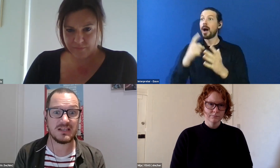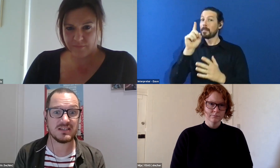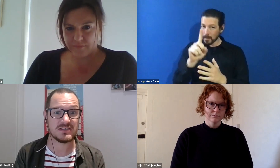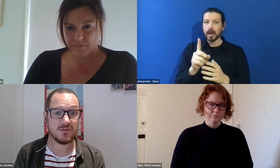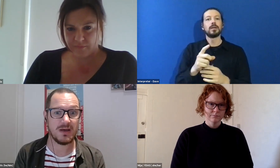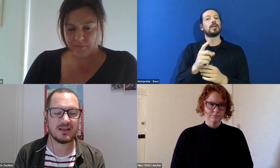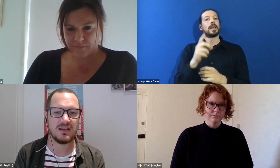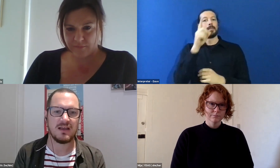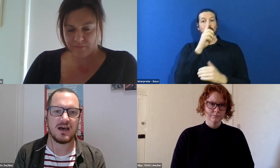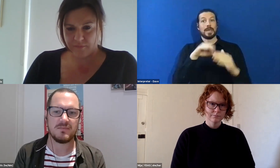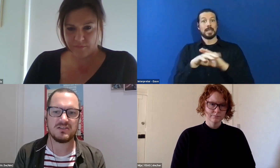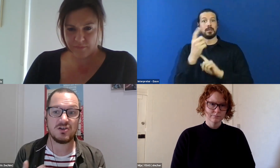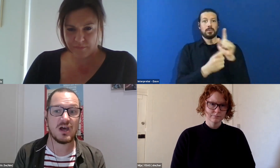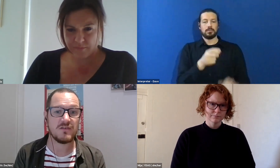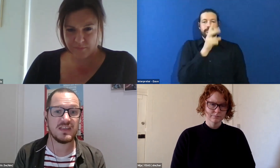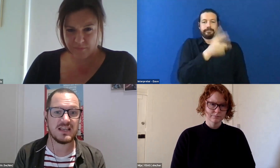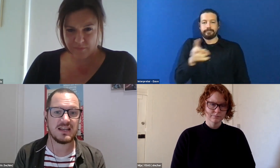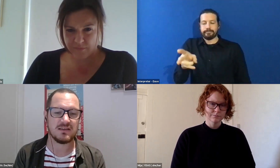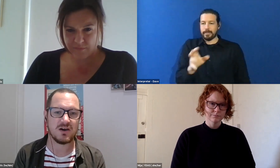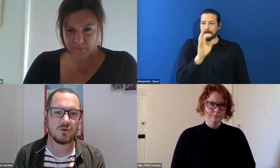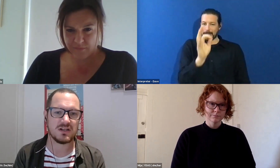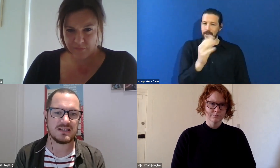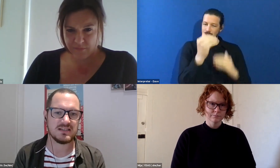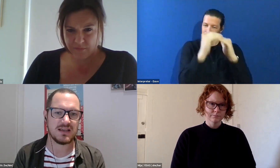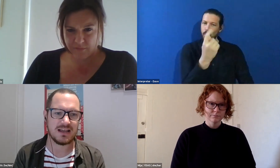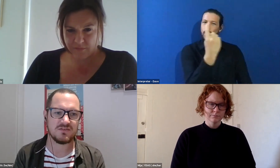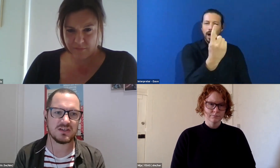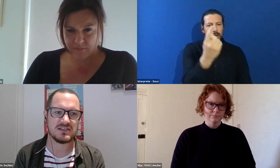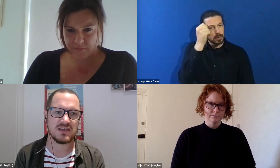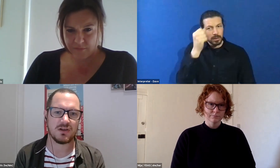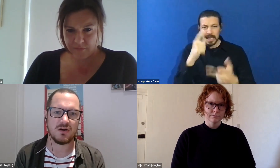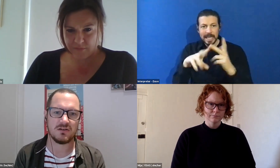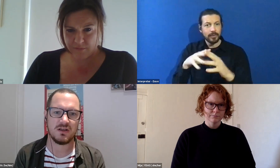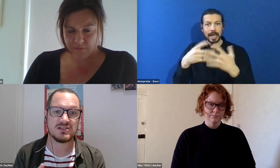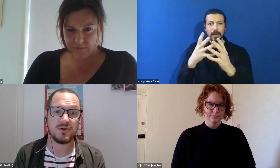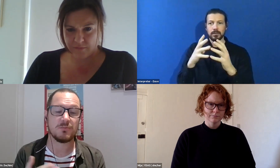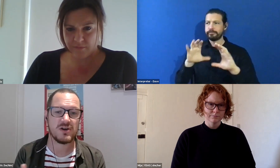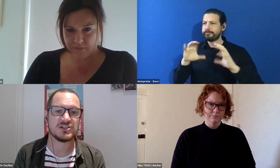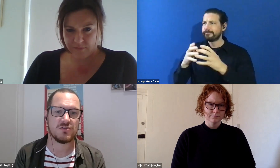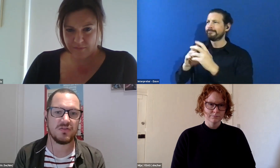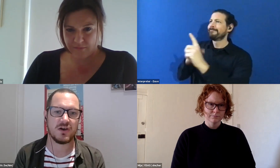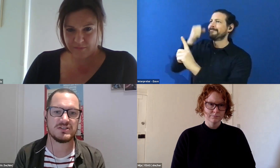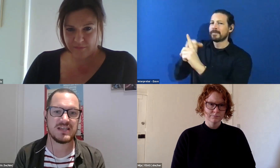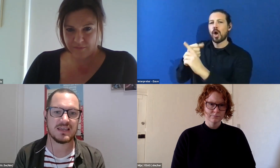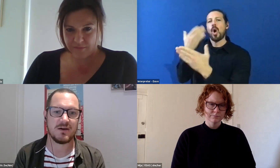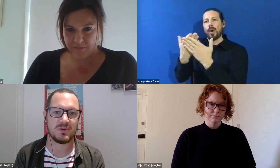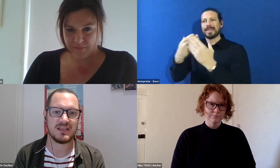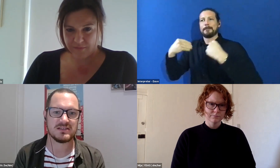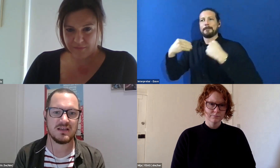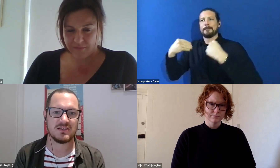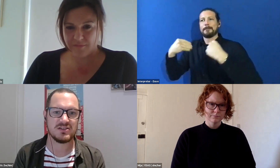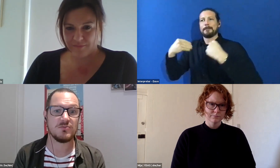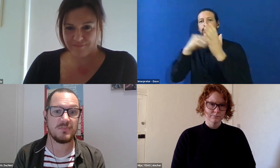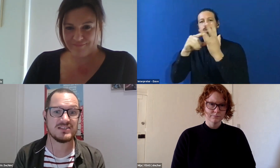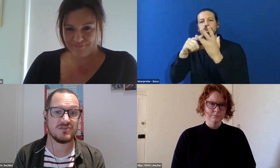in the meetings format. Do you know if there's any coordinated advocacy going on to put pressure on those tech